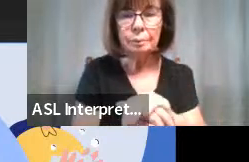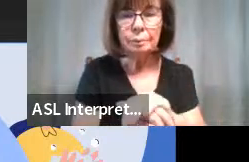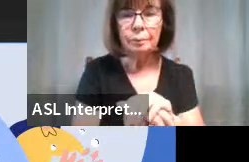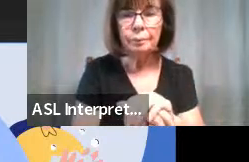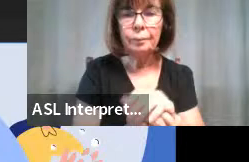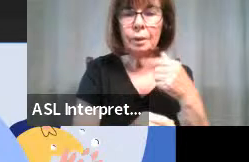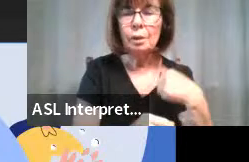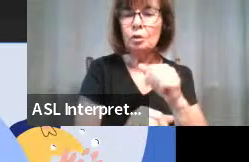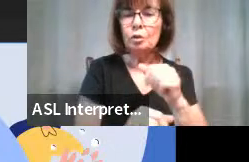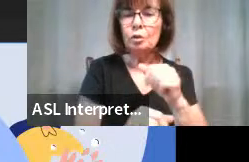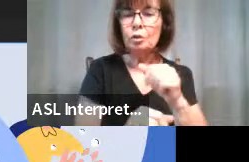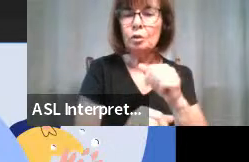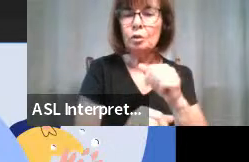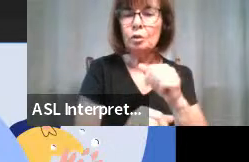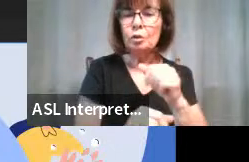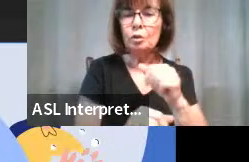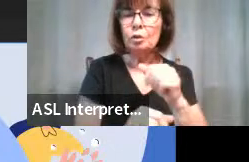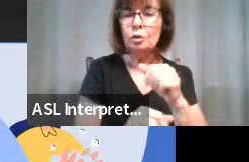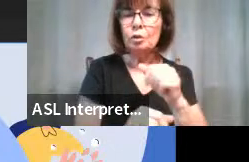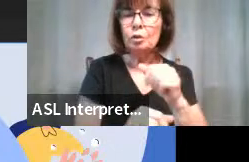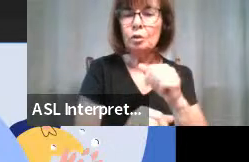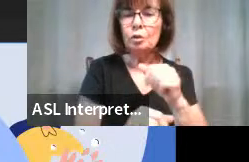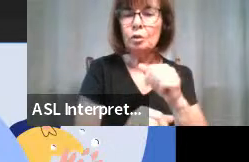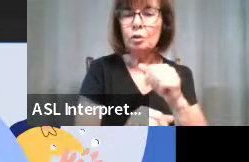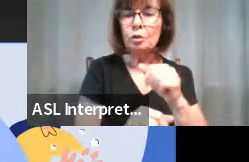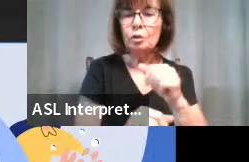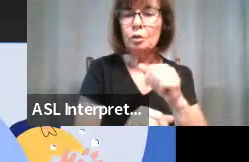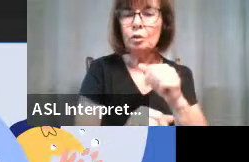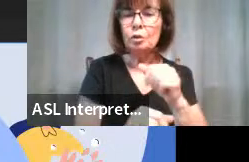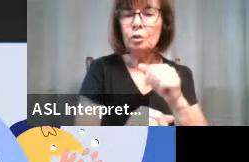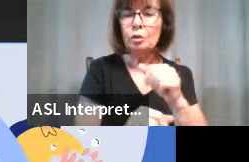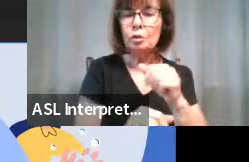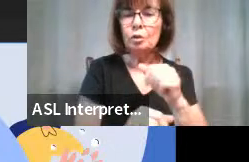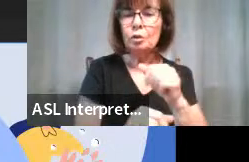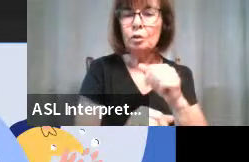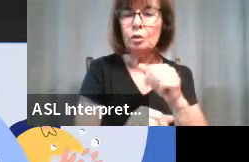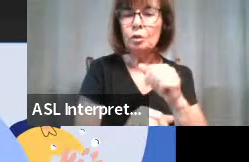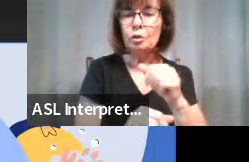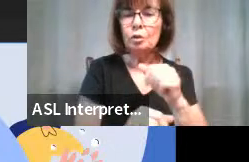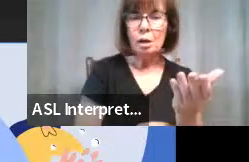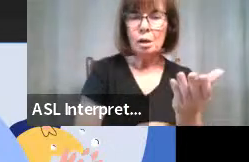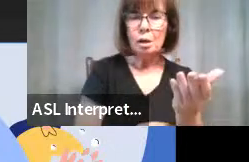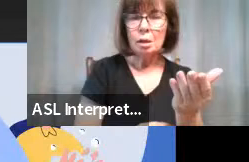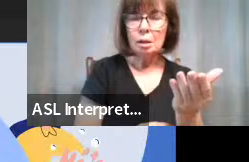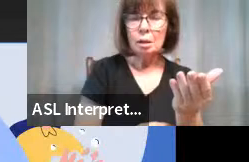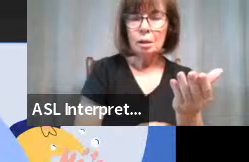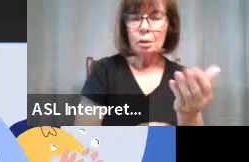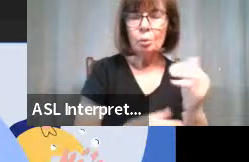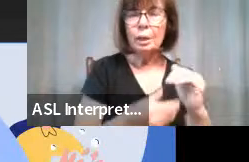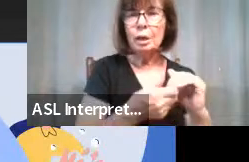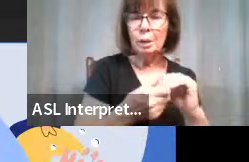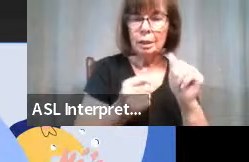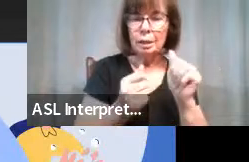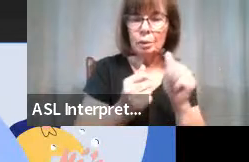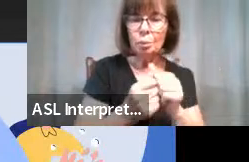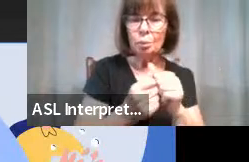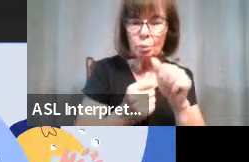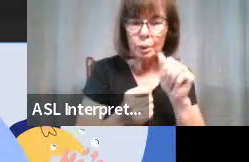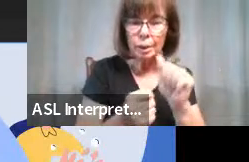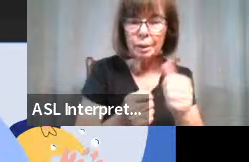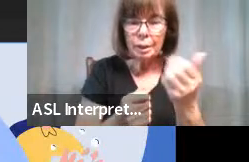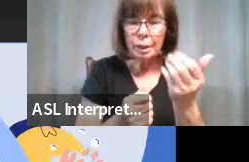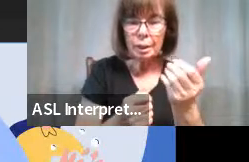beyond OptumServe, to bring in more of our FQHCs to have that ability. And we are partnering with CDPH and some grant works to try to